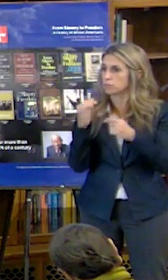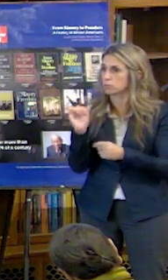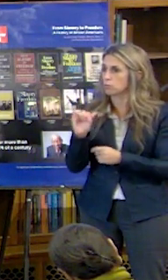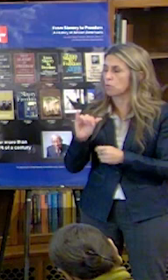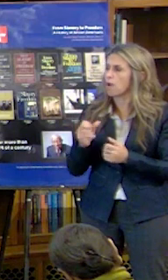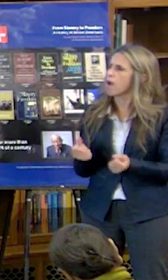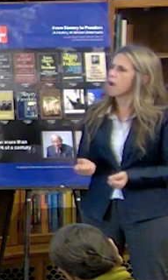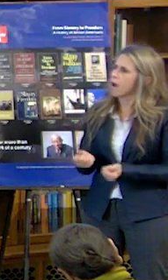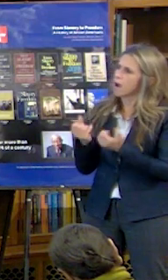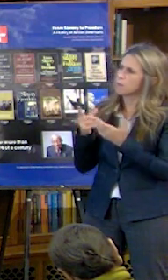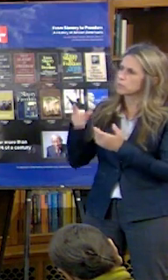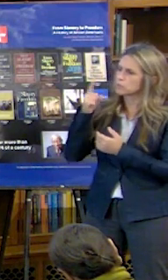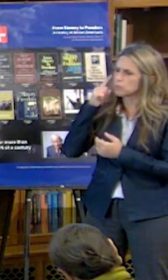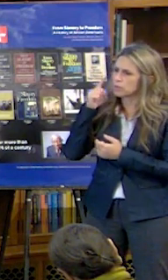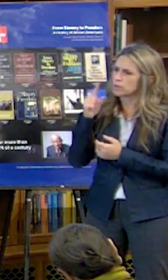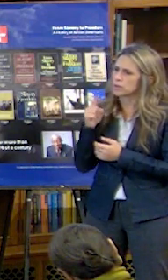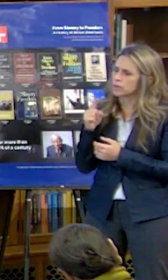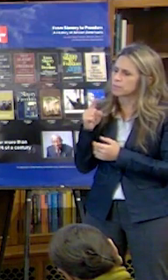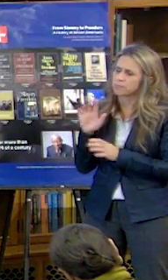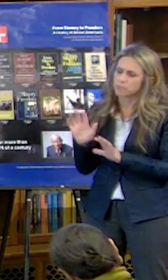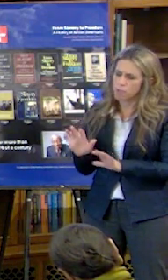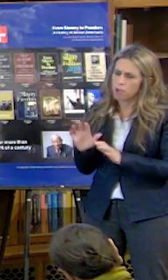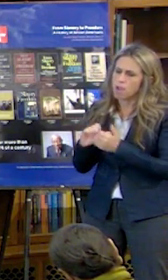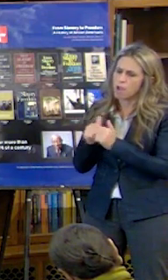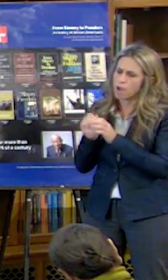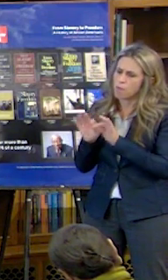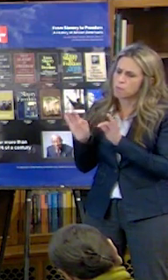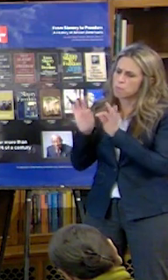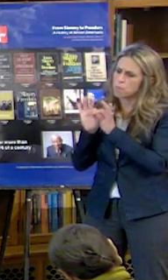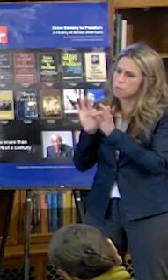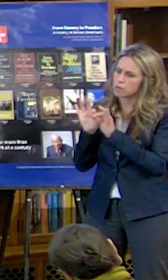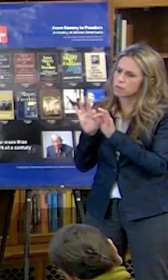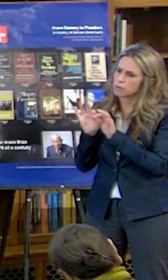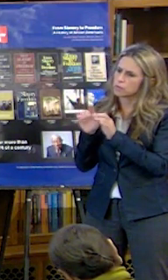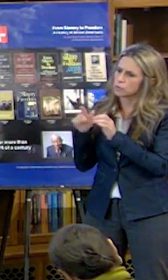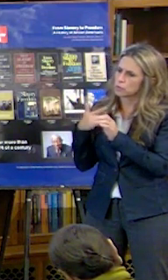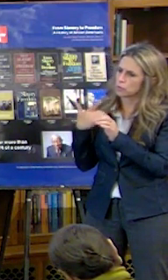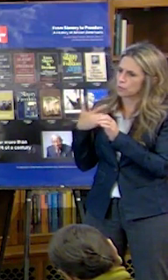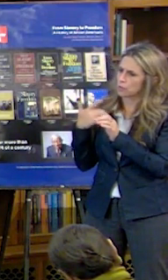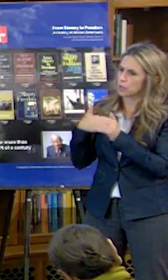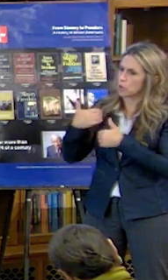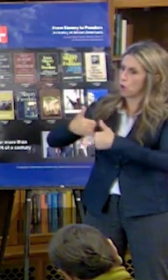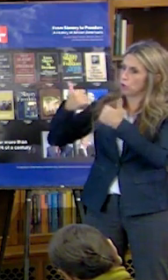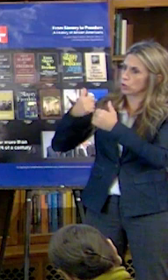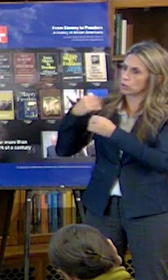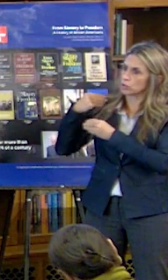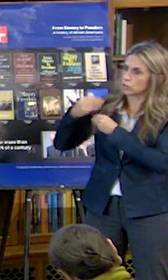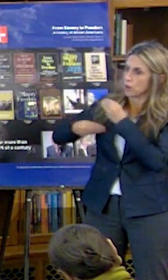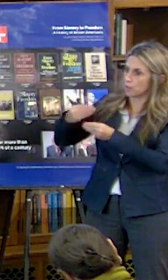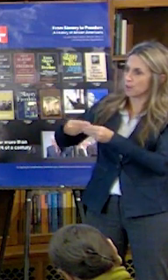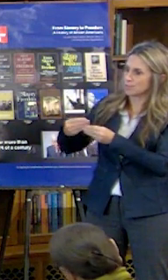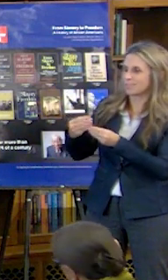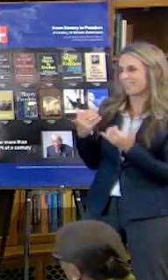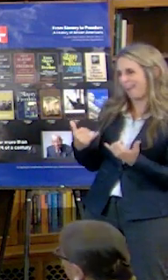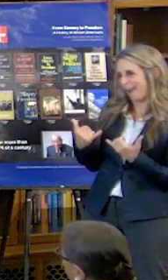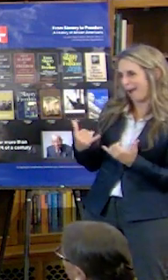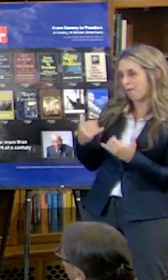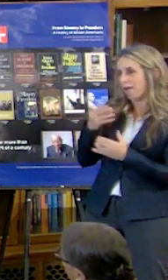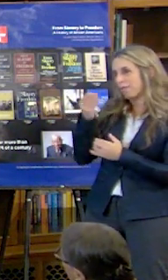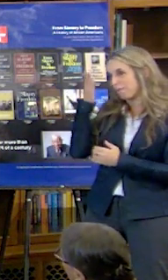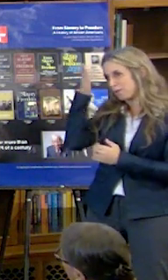you think how important is that the new younger generation Generations now and